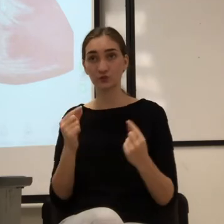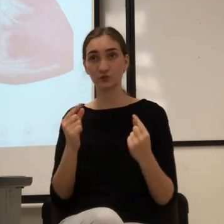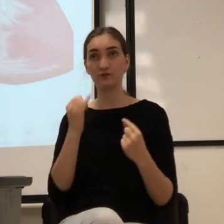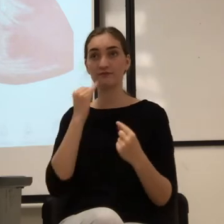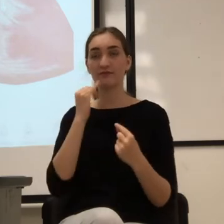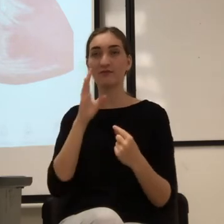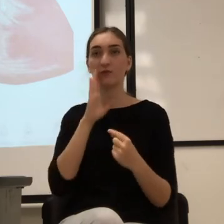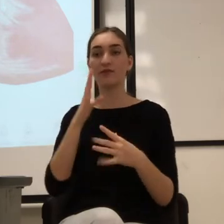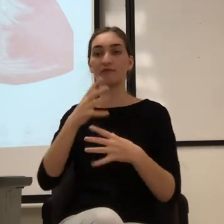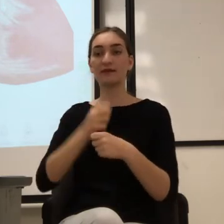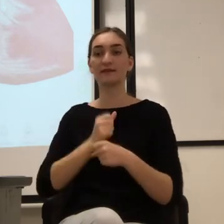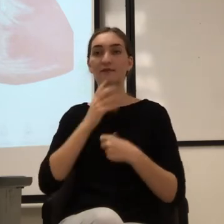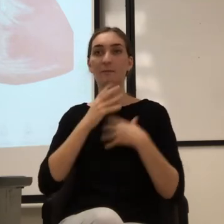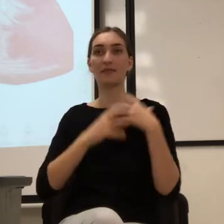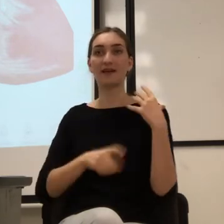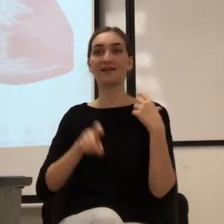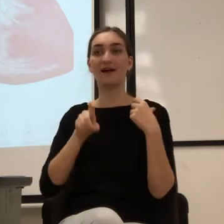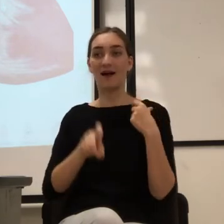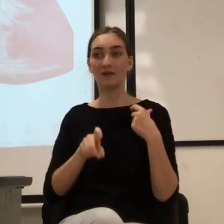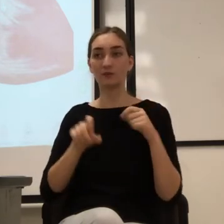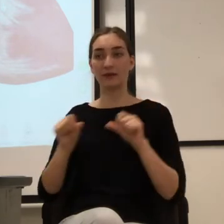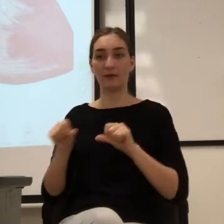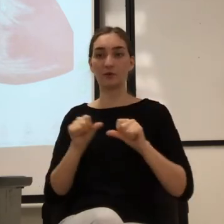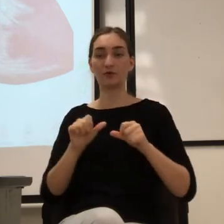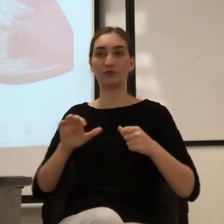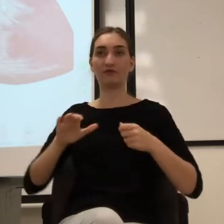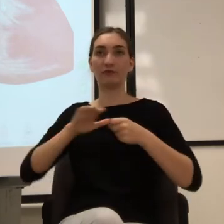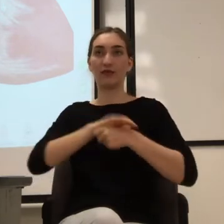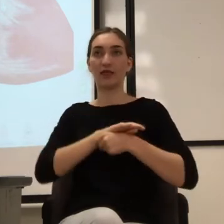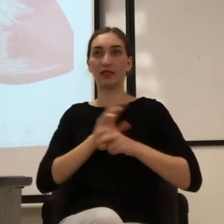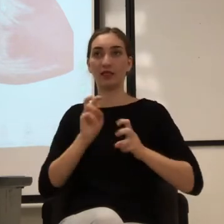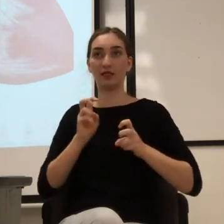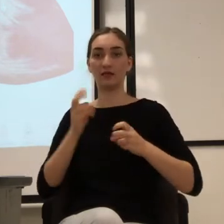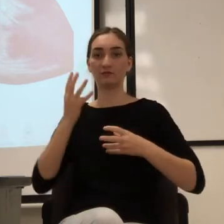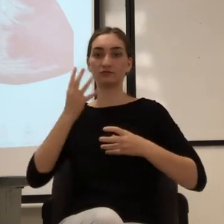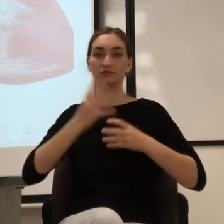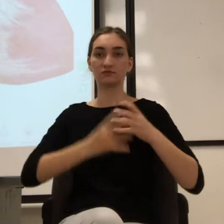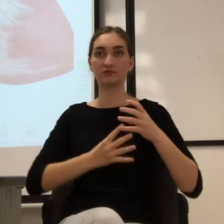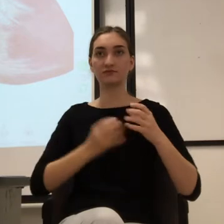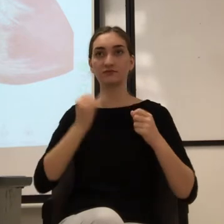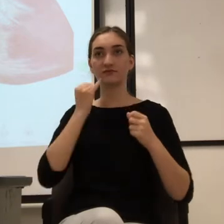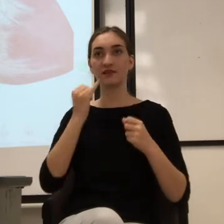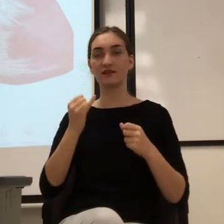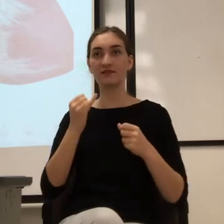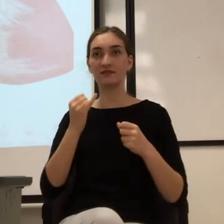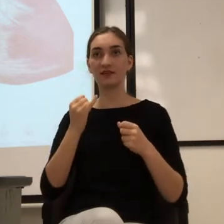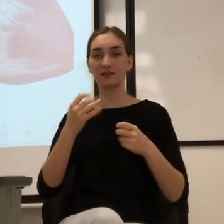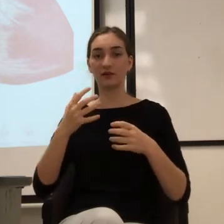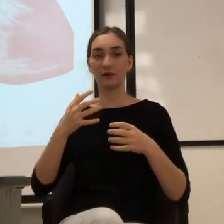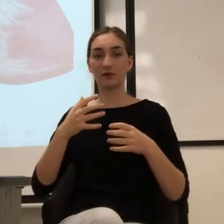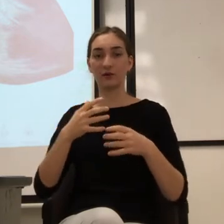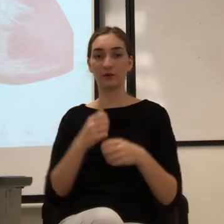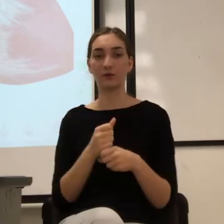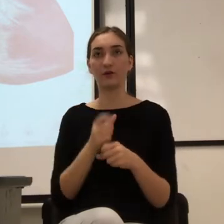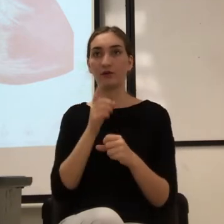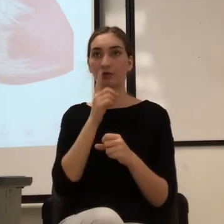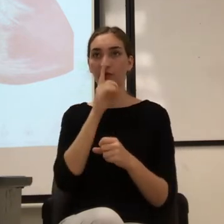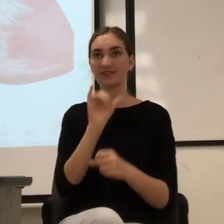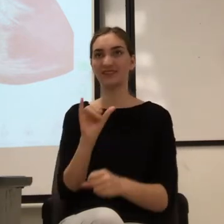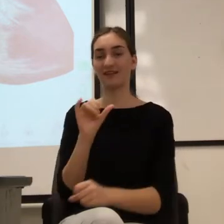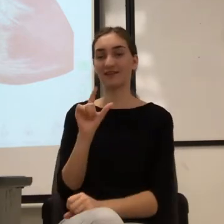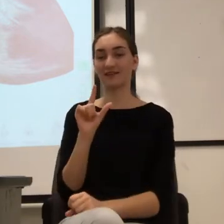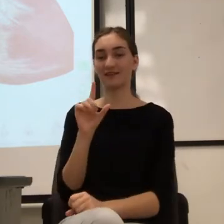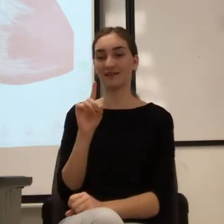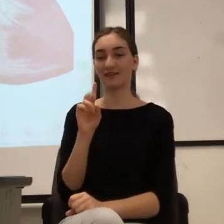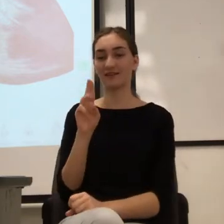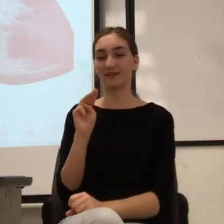to be able to fill. And when it's deflated, it looks like a little Dumbo ear. So